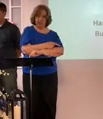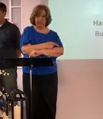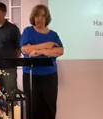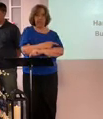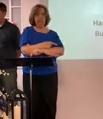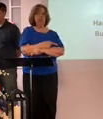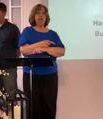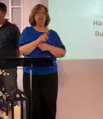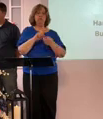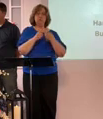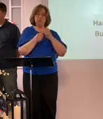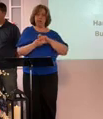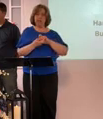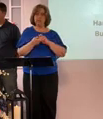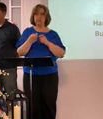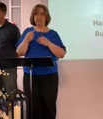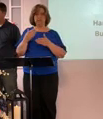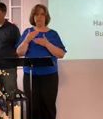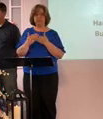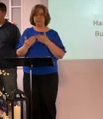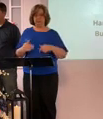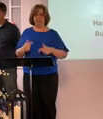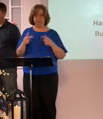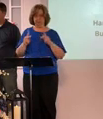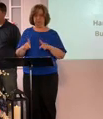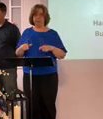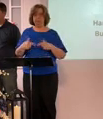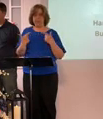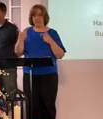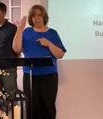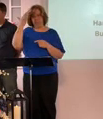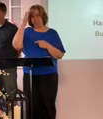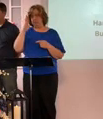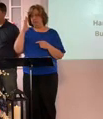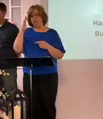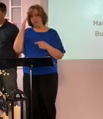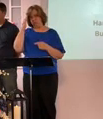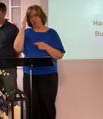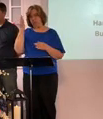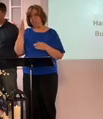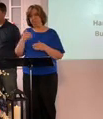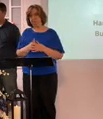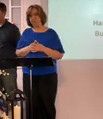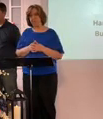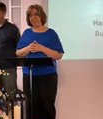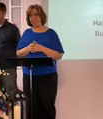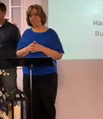doctor. It could have changed someone's life somewhere that we will never maybe know. And